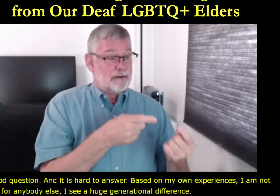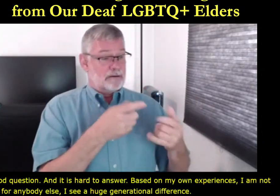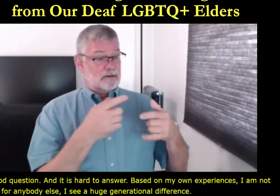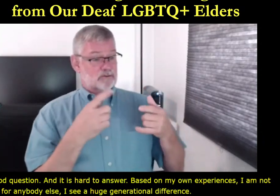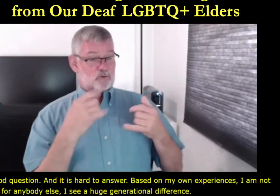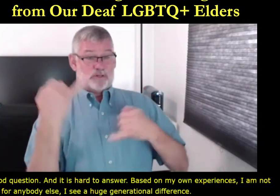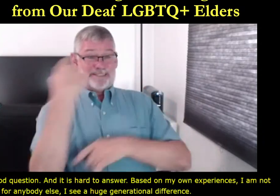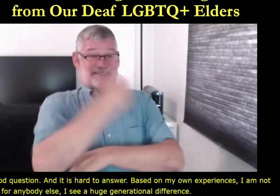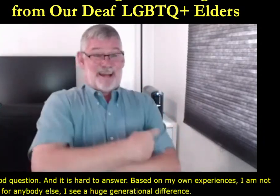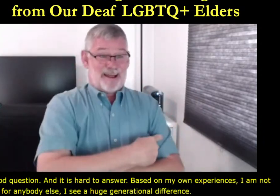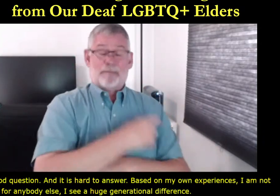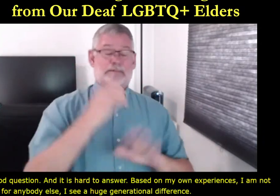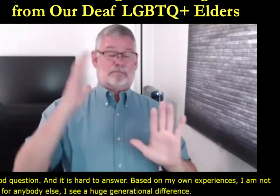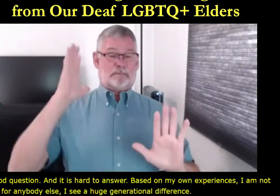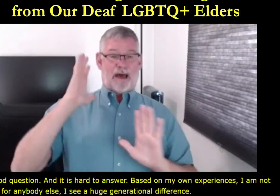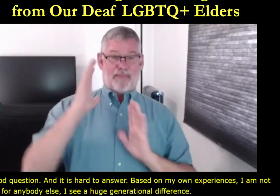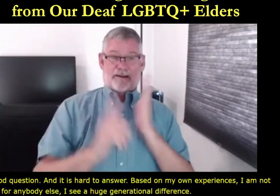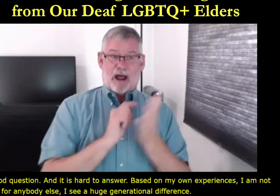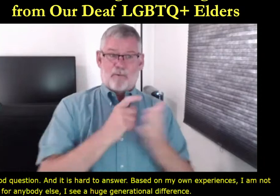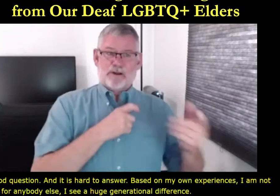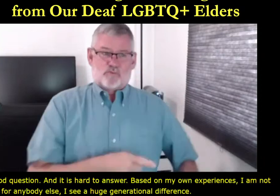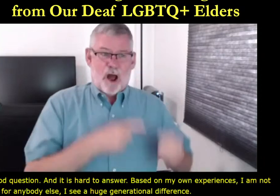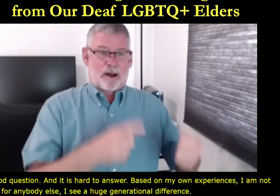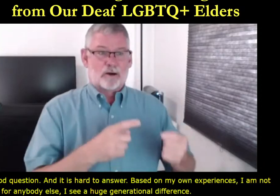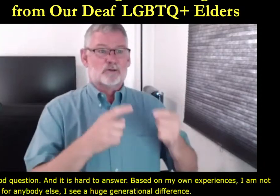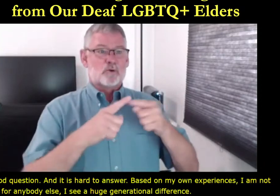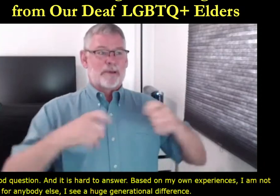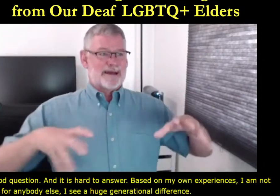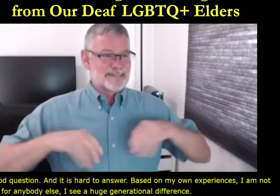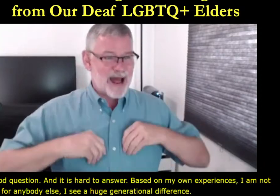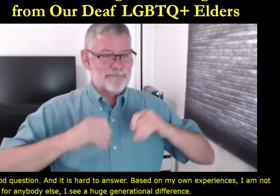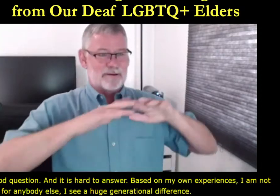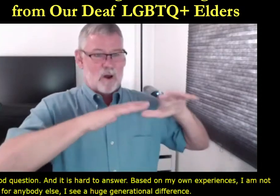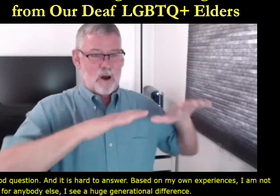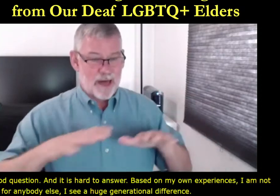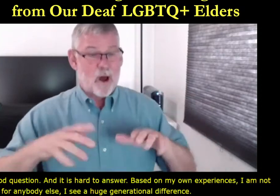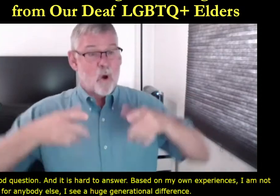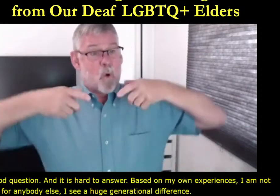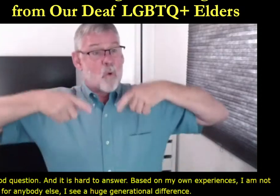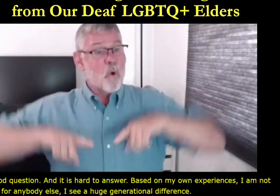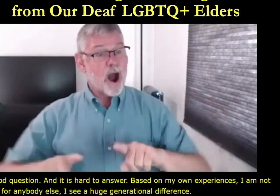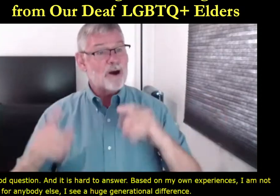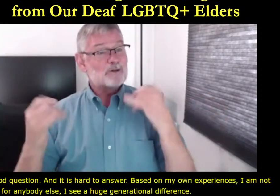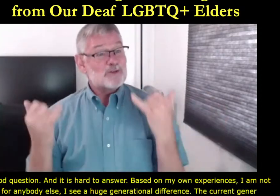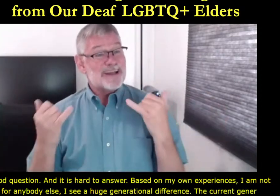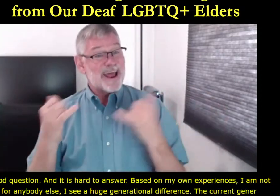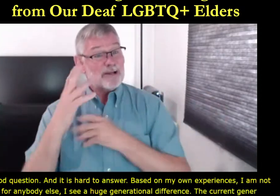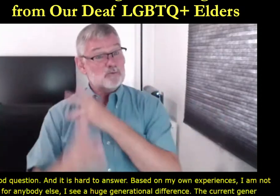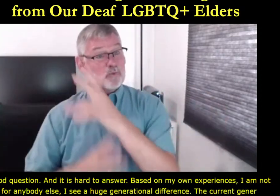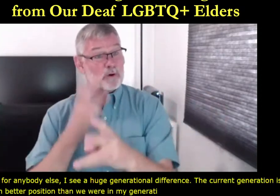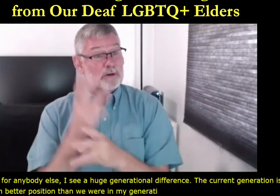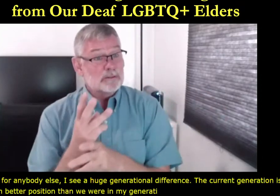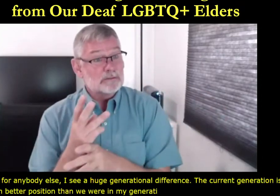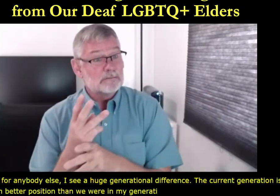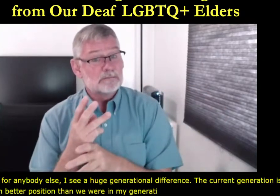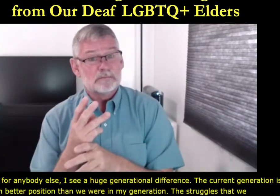struggles that they have today or actually when the struggles i had back in the day acceptance and things like that are